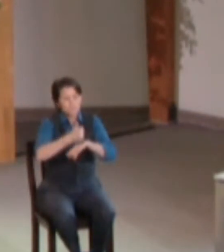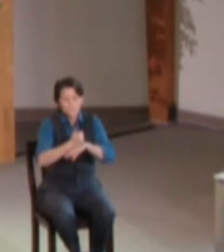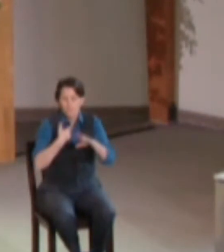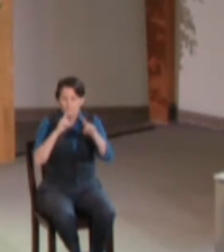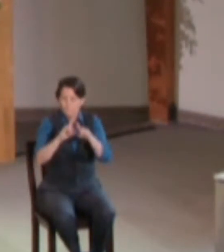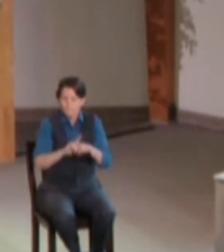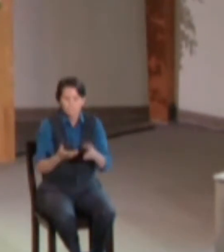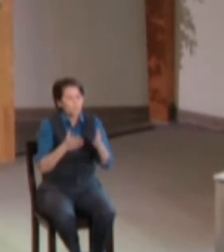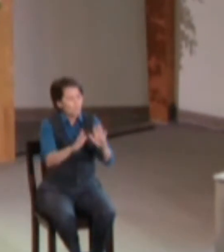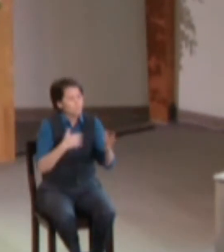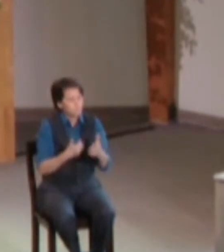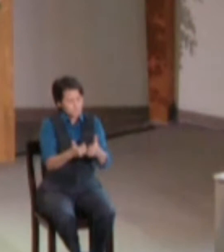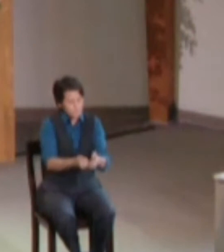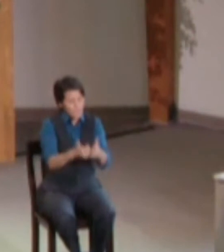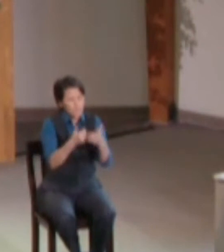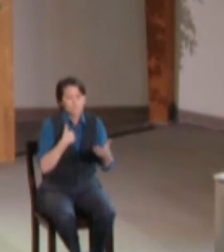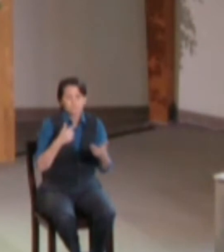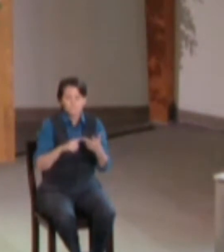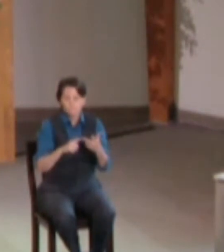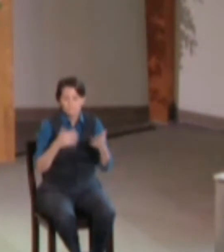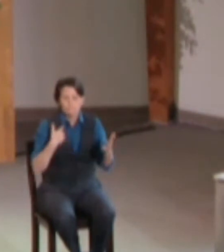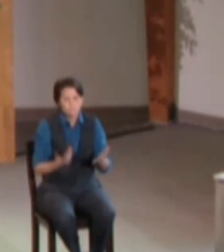gifts. You can text to give, and you can give